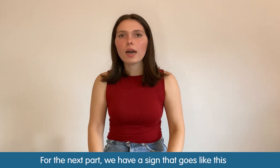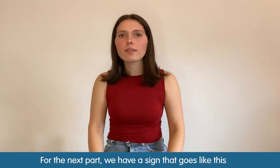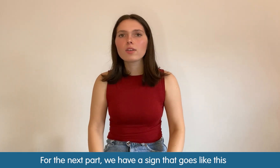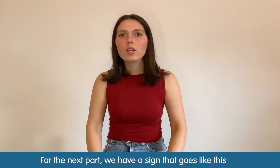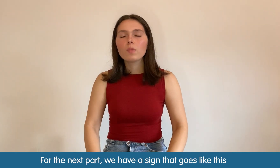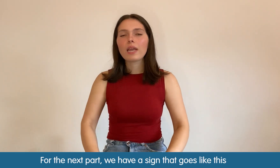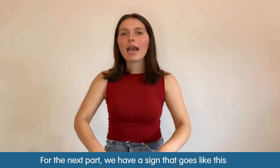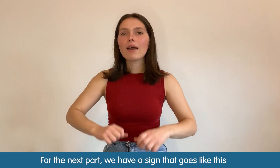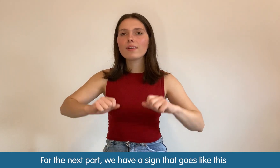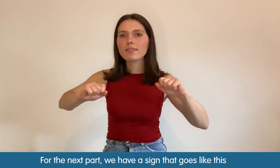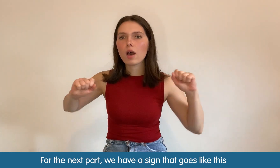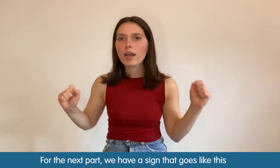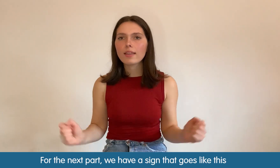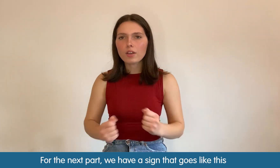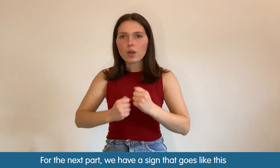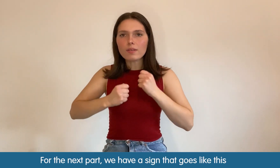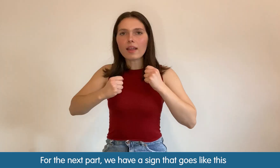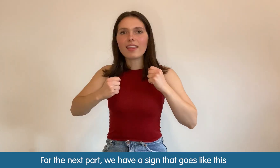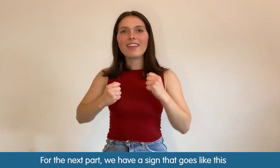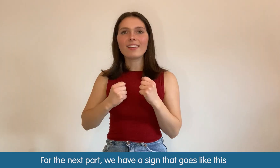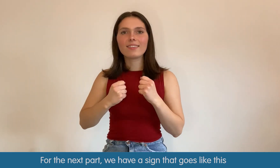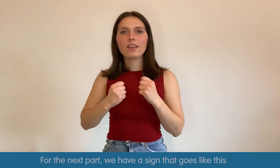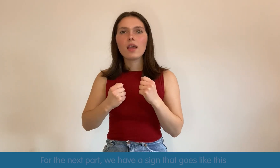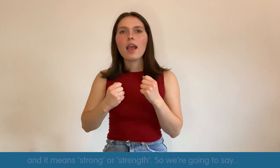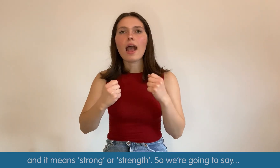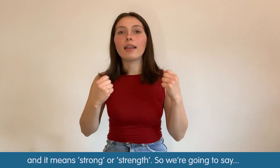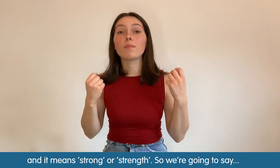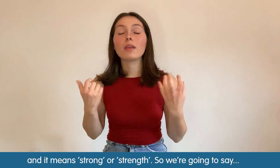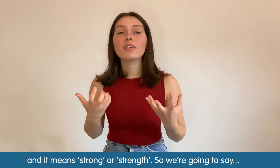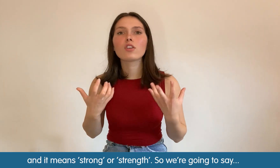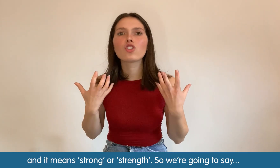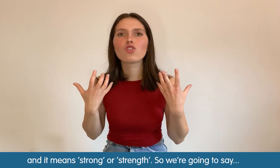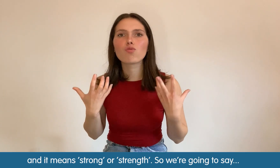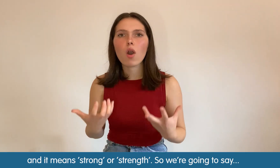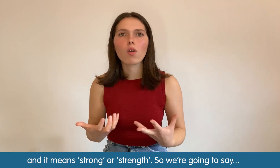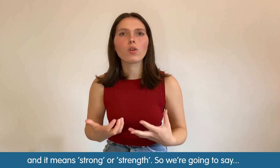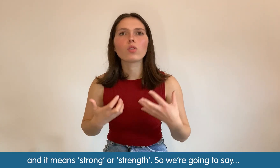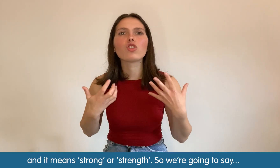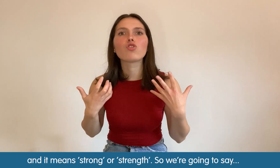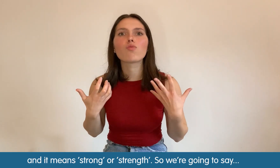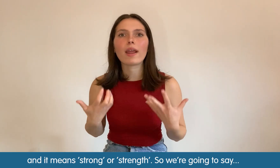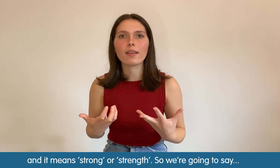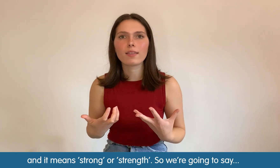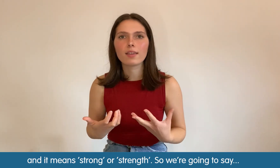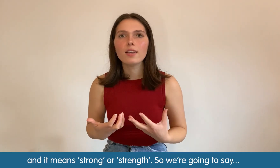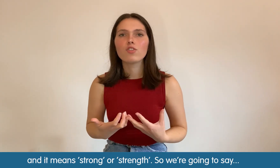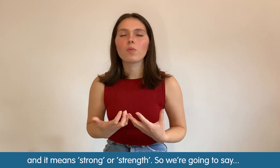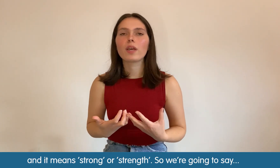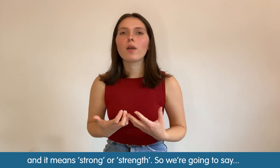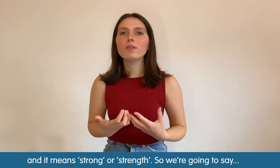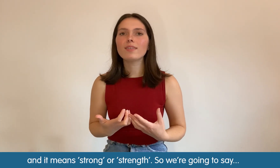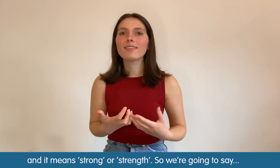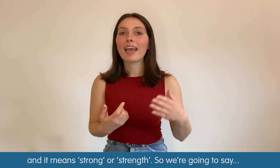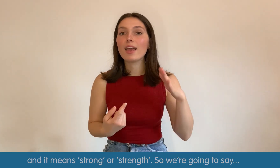part, we have a sign that goes like this, and it means strong or strength. So we're going to say